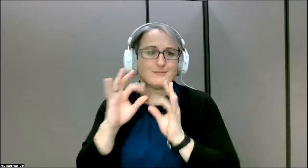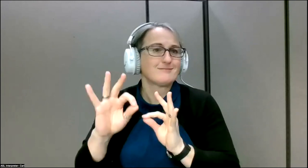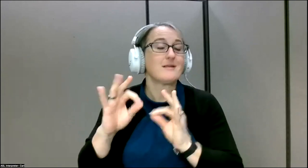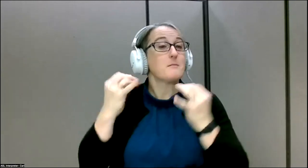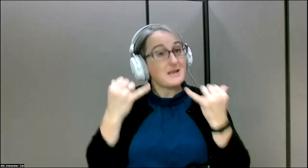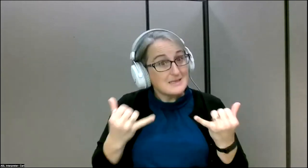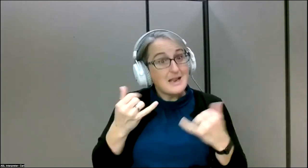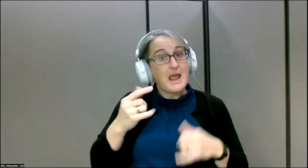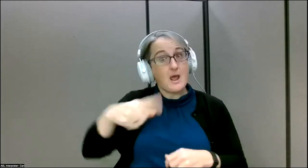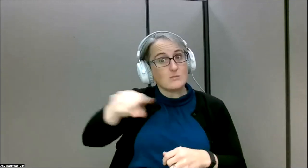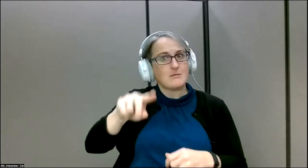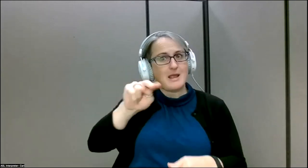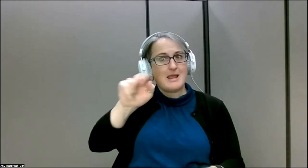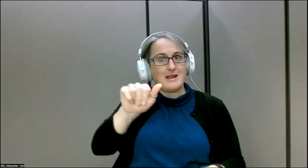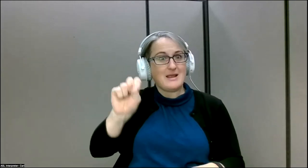do this.